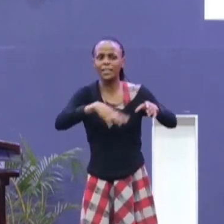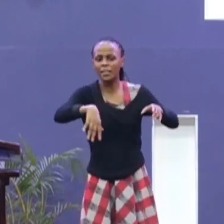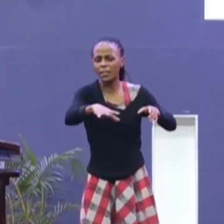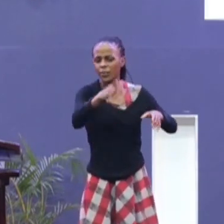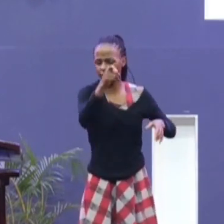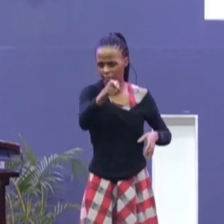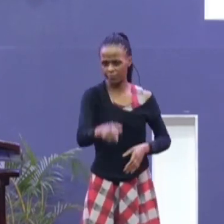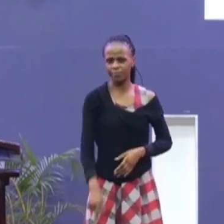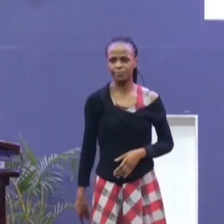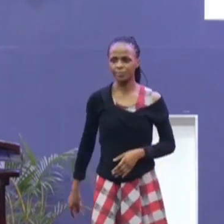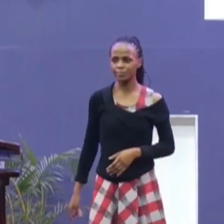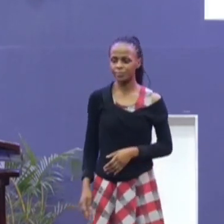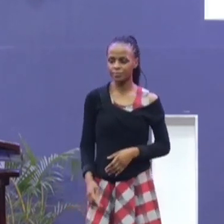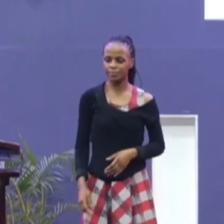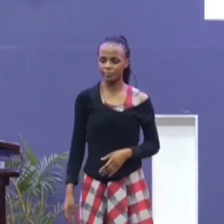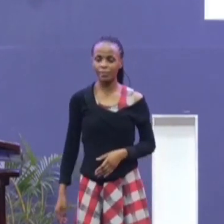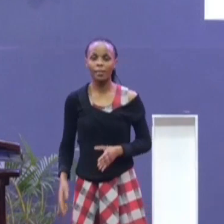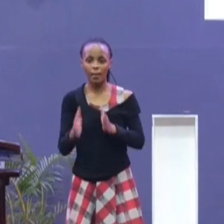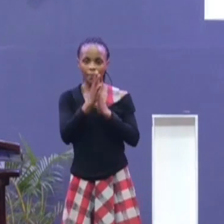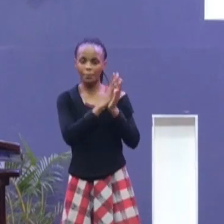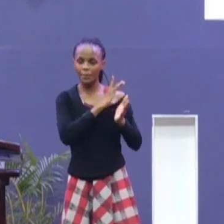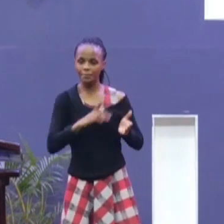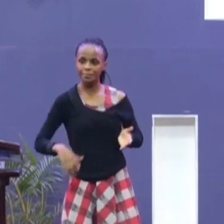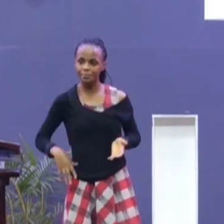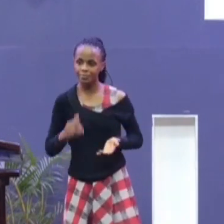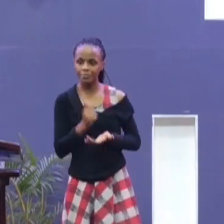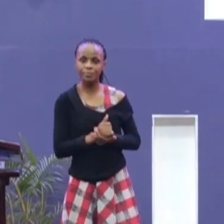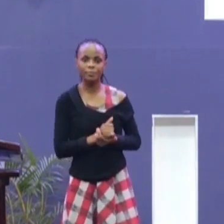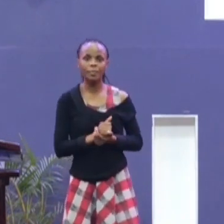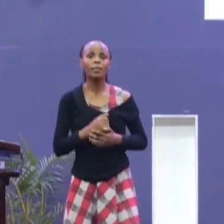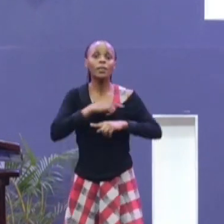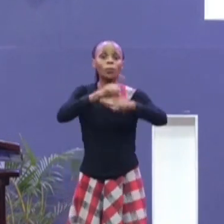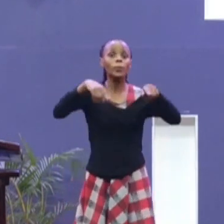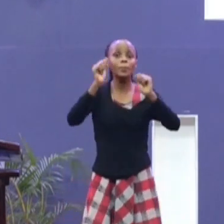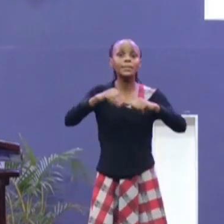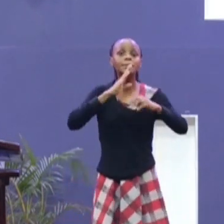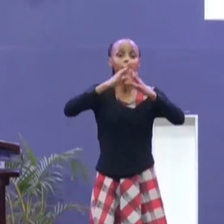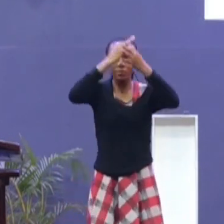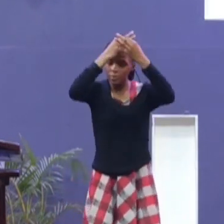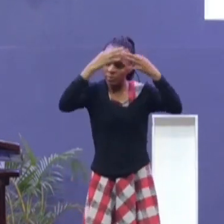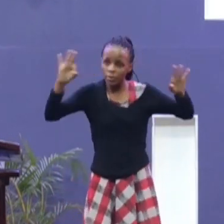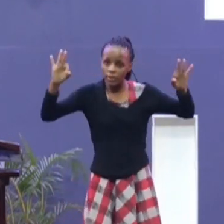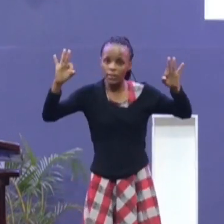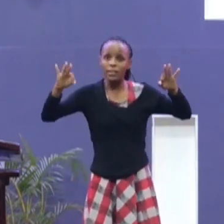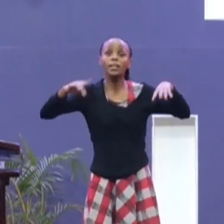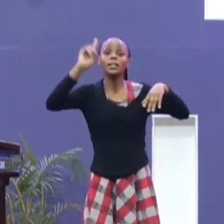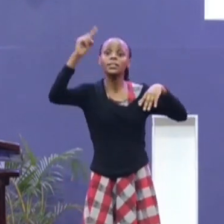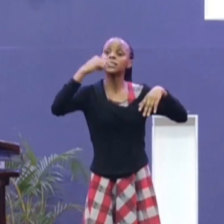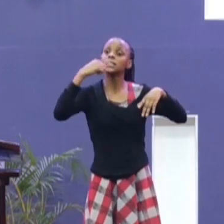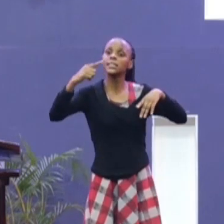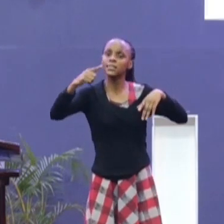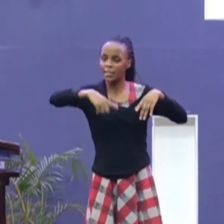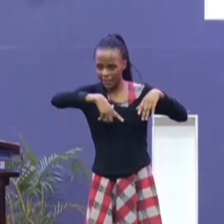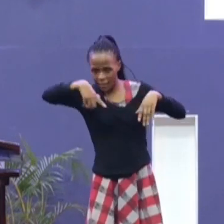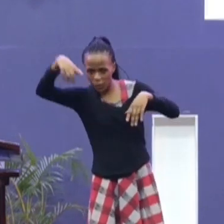lwaki sitaani akyakutte ku bintu ebyo. Praise the Lord. Mukama ebaze. We must be free. Tulina okuba abeddembe. He says he went to